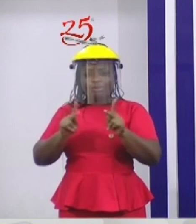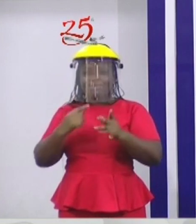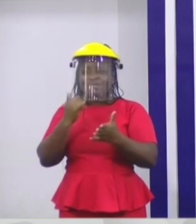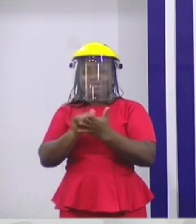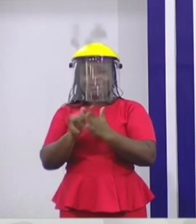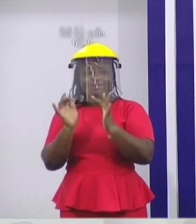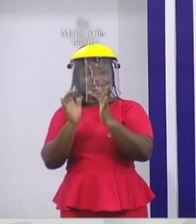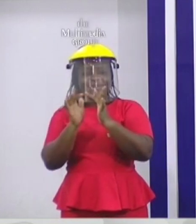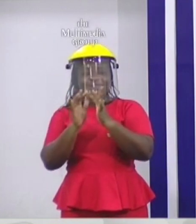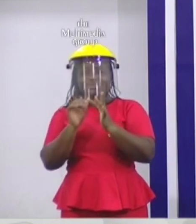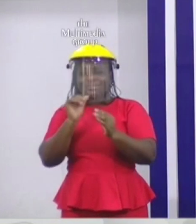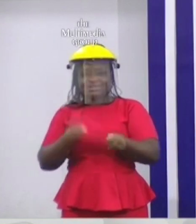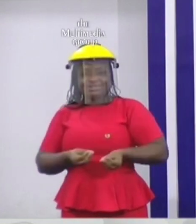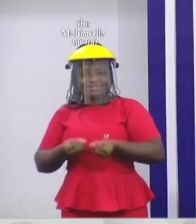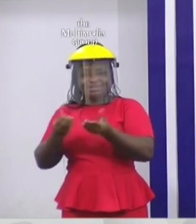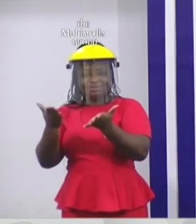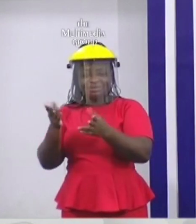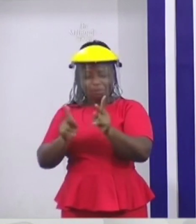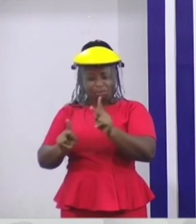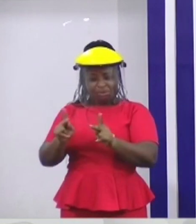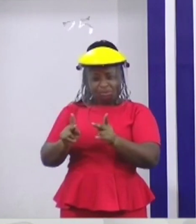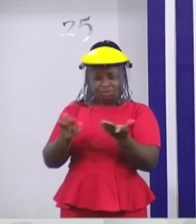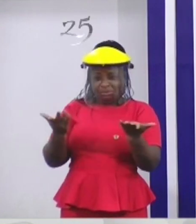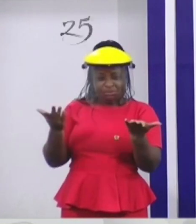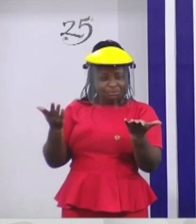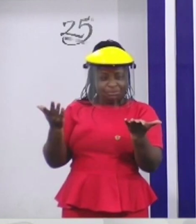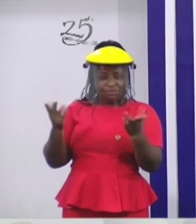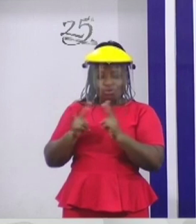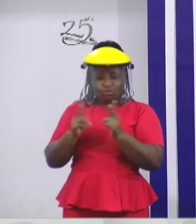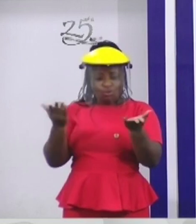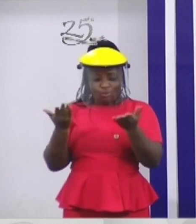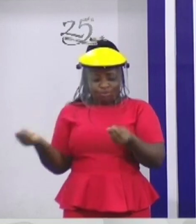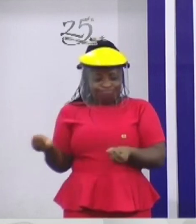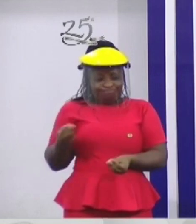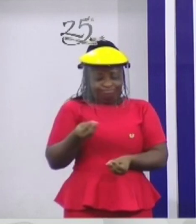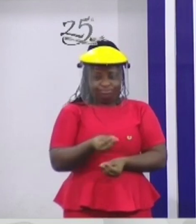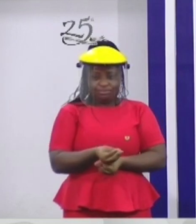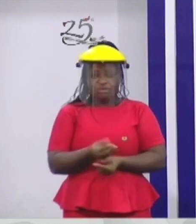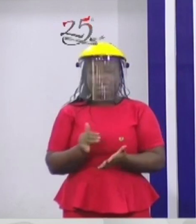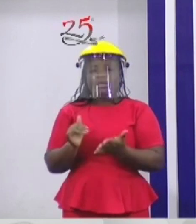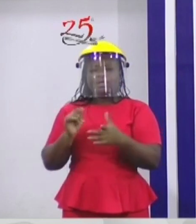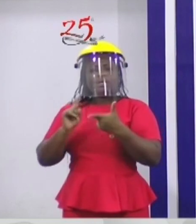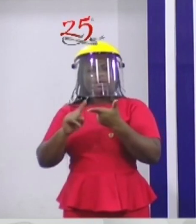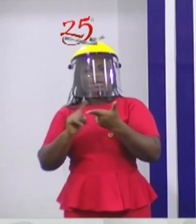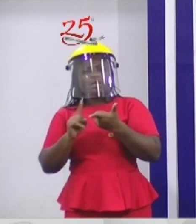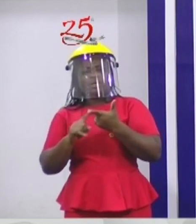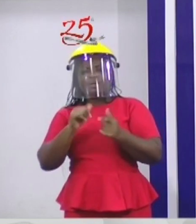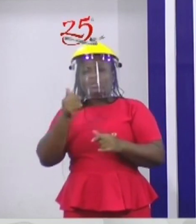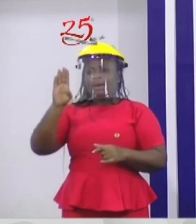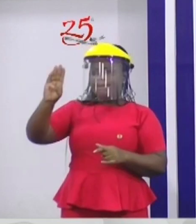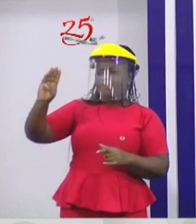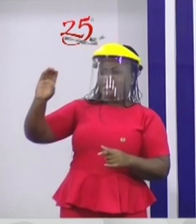have not been given for purchase of cassettes or so. So you may want to tie those in. There's a question from the